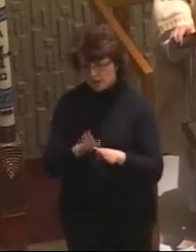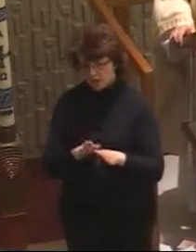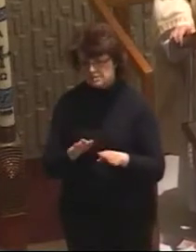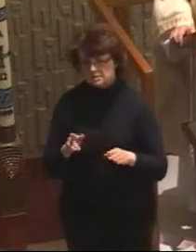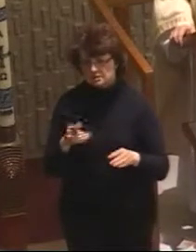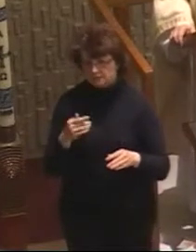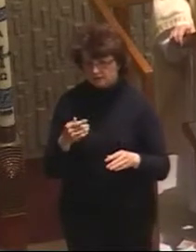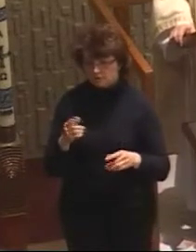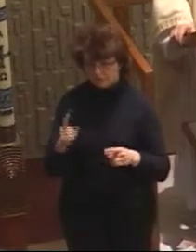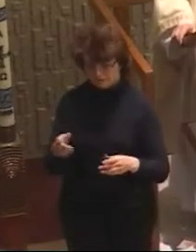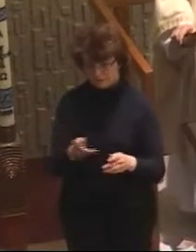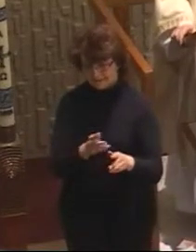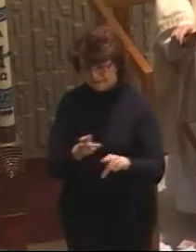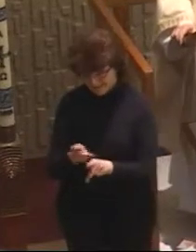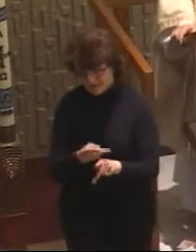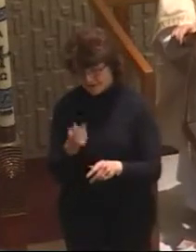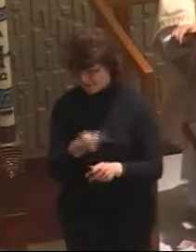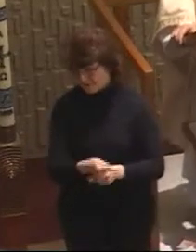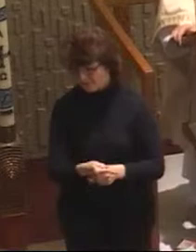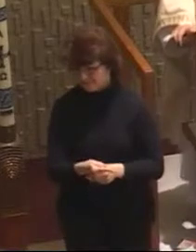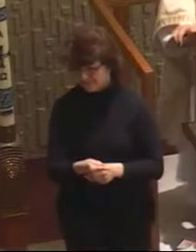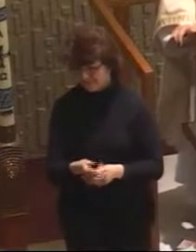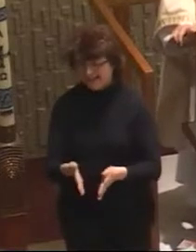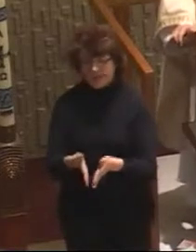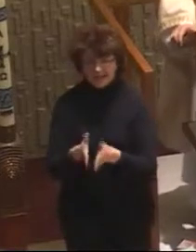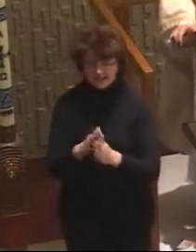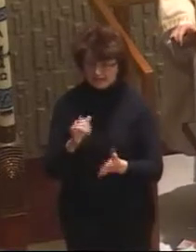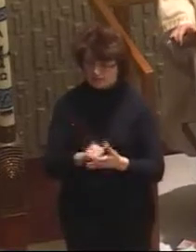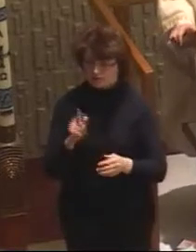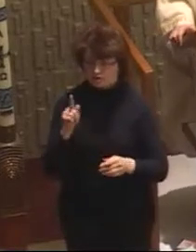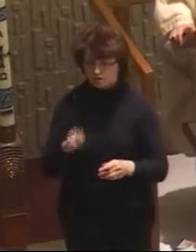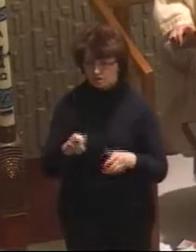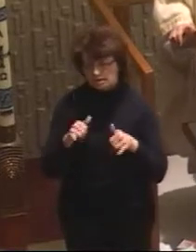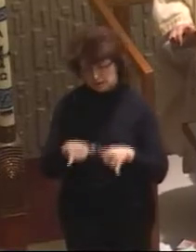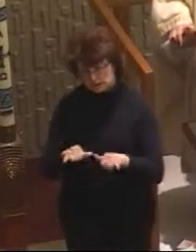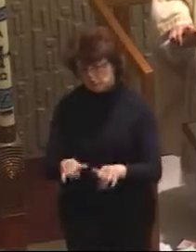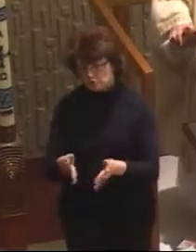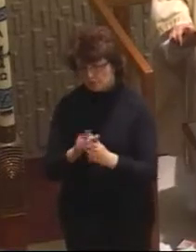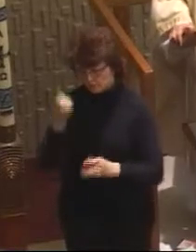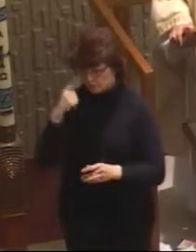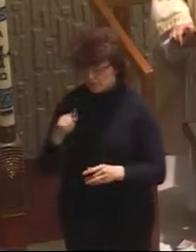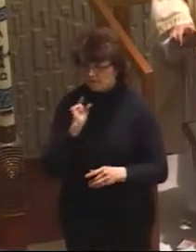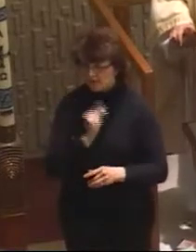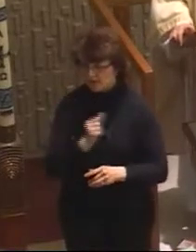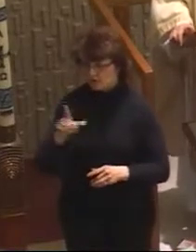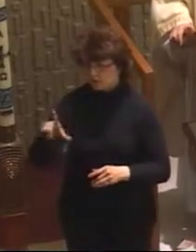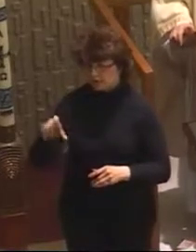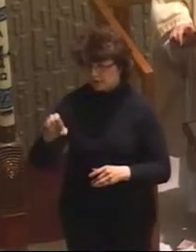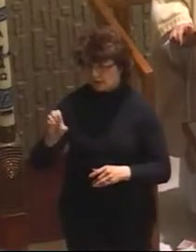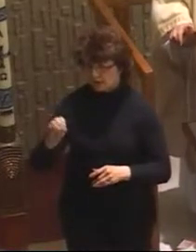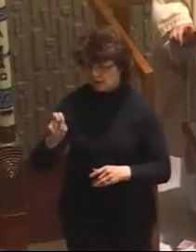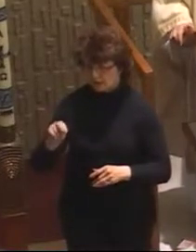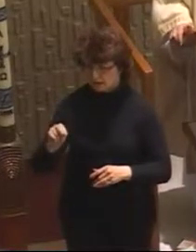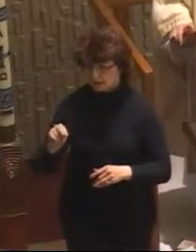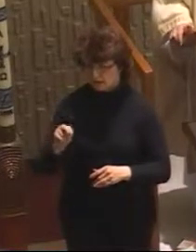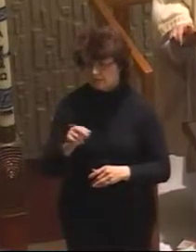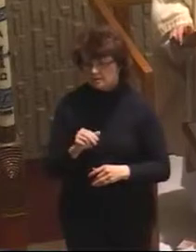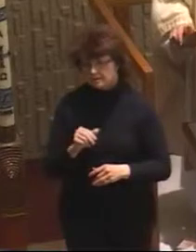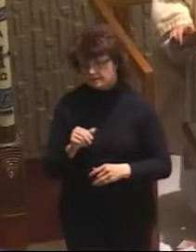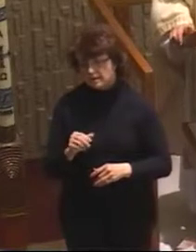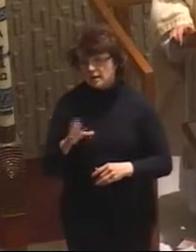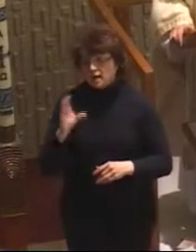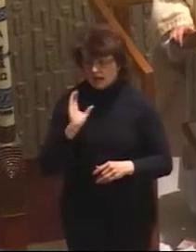him. I'd ask you to please keep him and his parish in your prayers. Not only is Our Lady